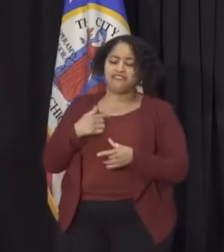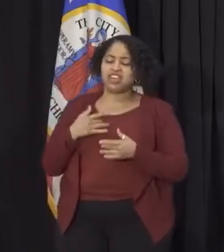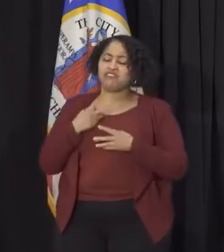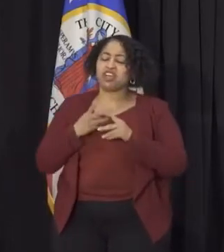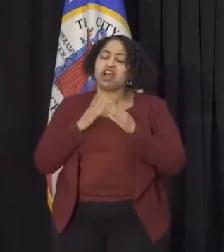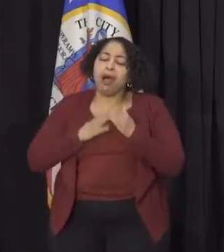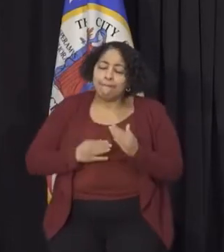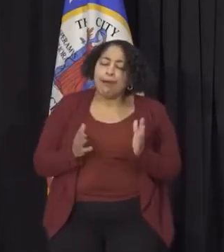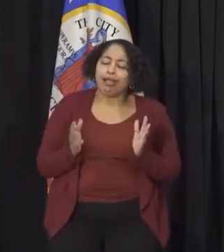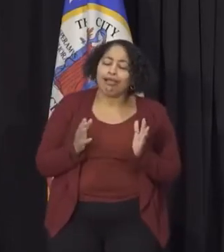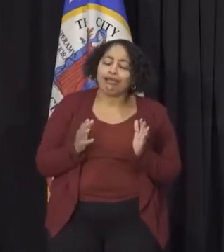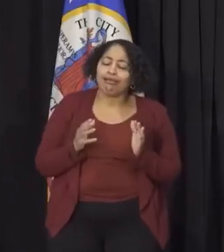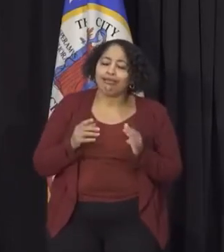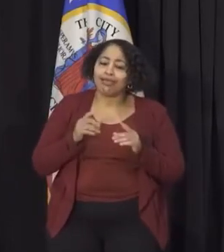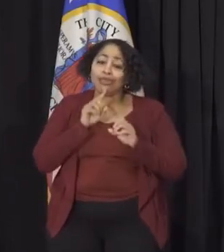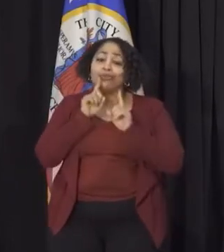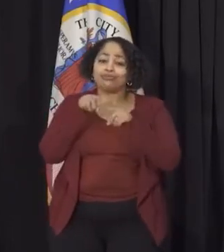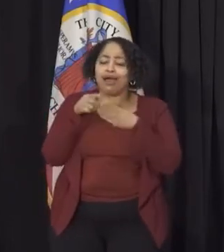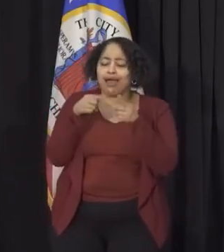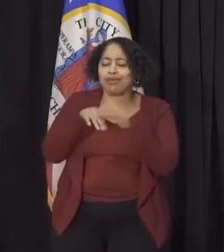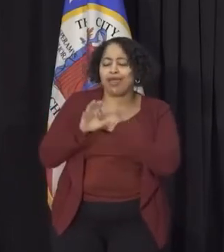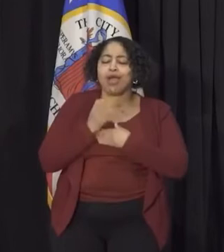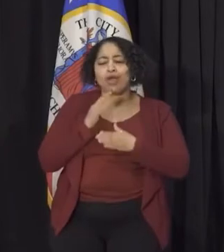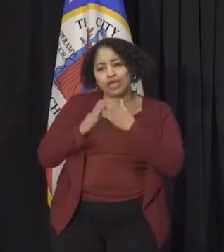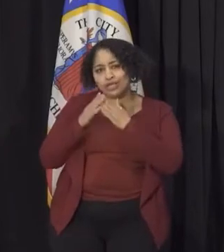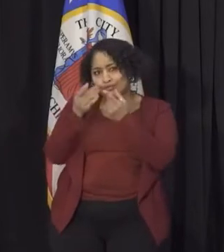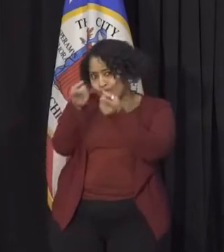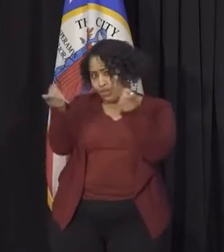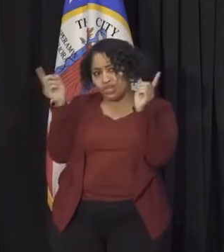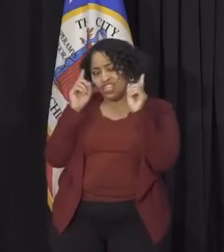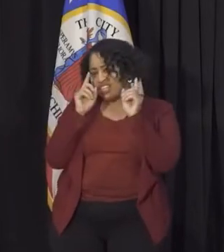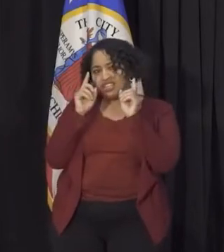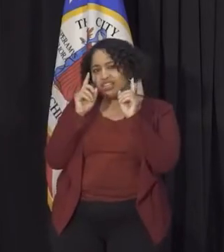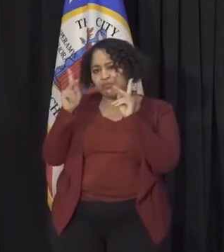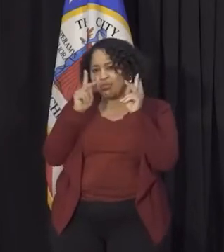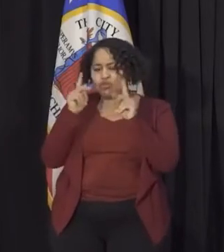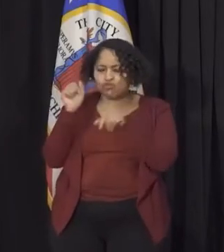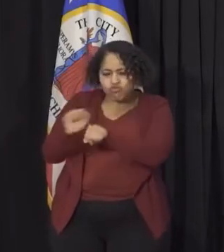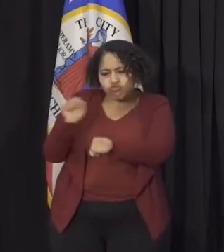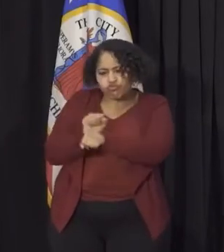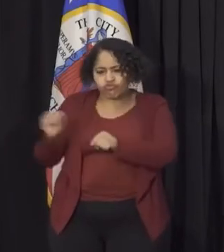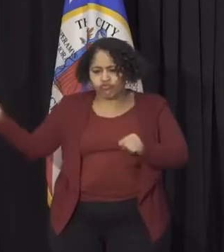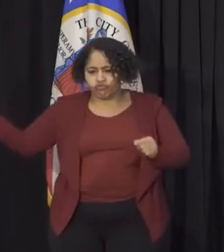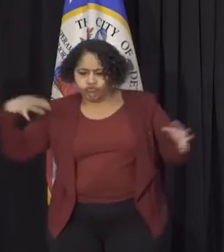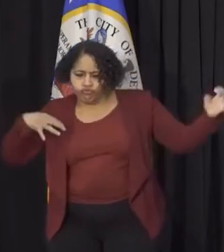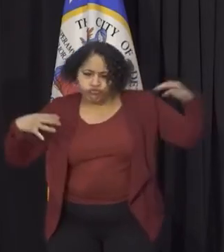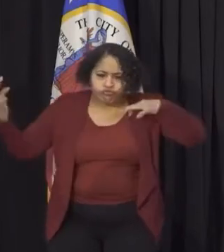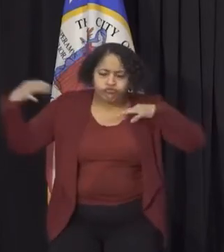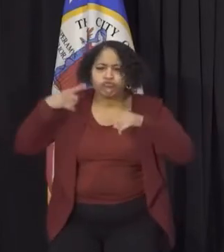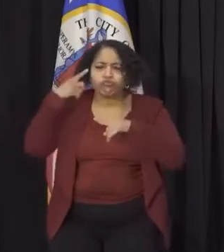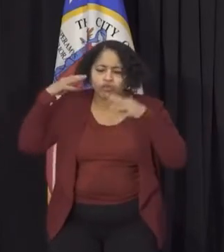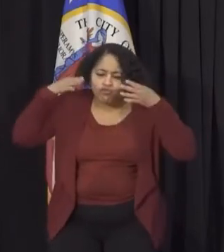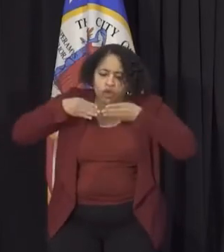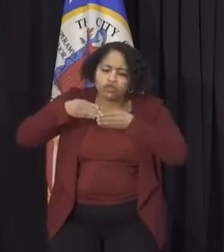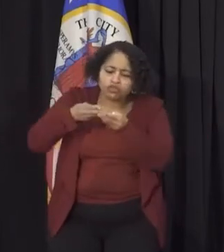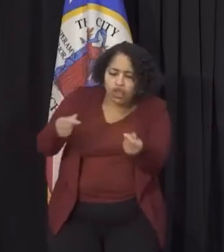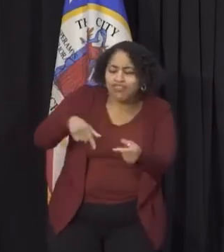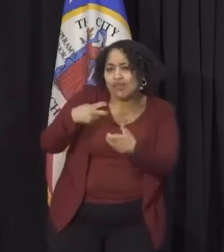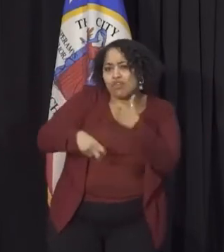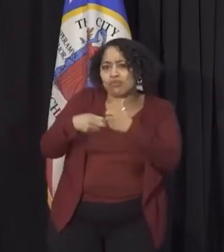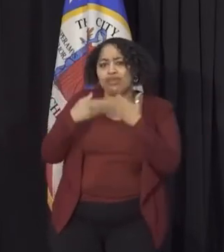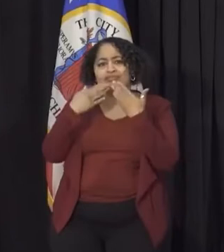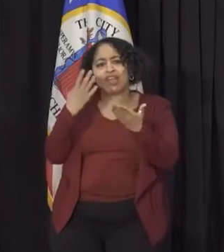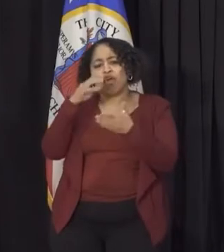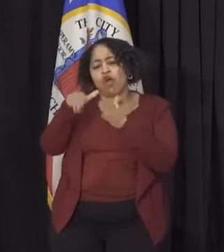response that has happened in our community to rally for this problem. Thank you to all of our partners in